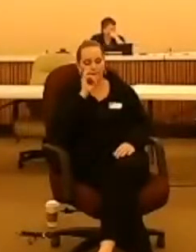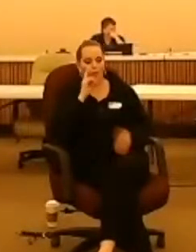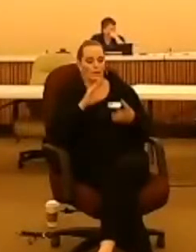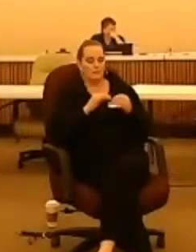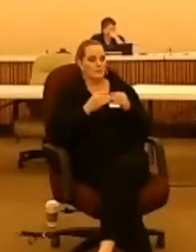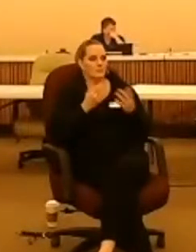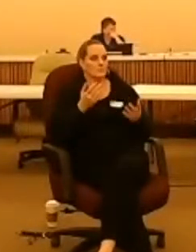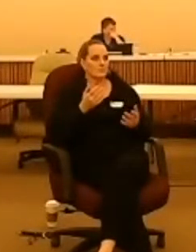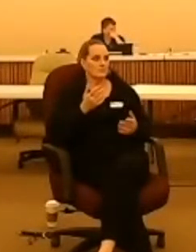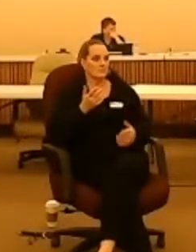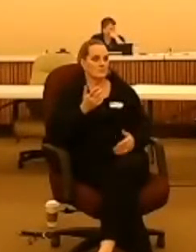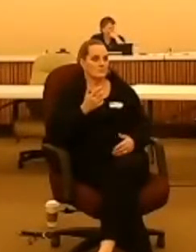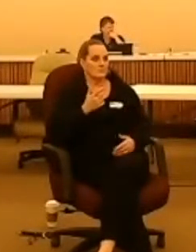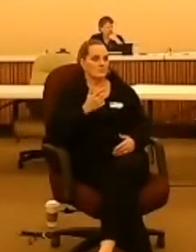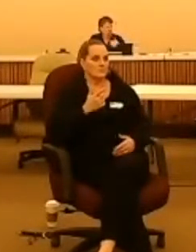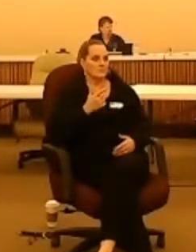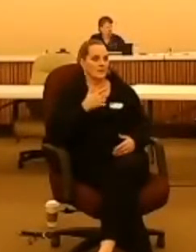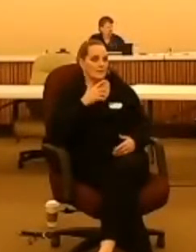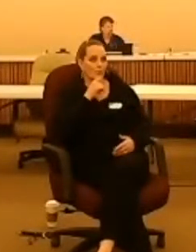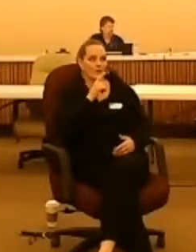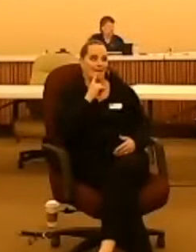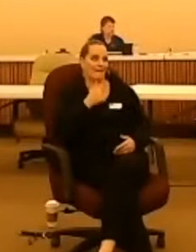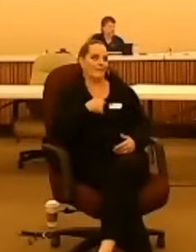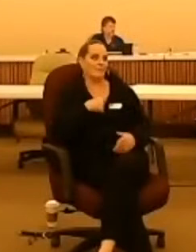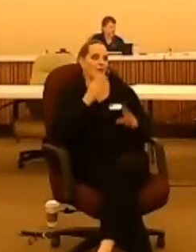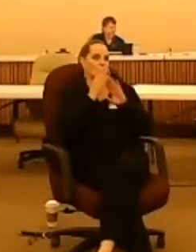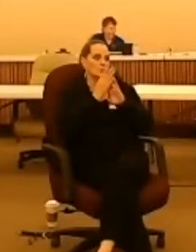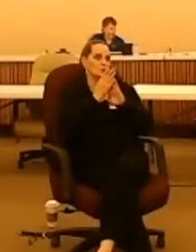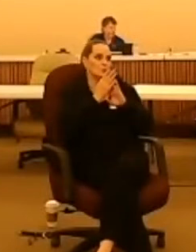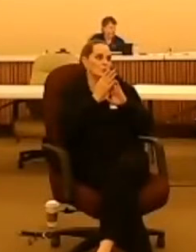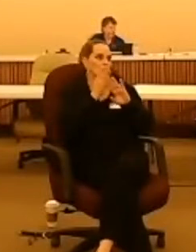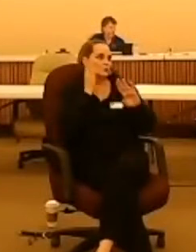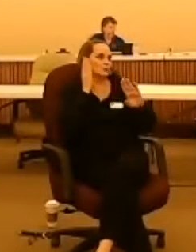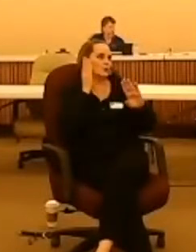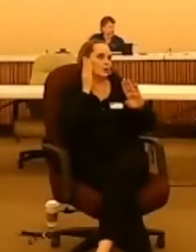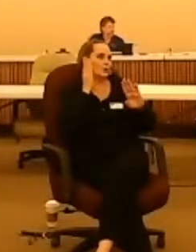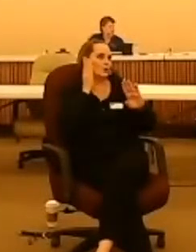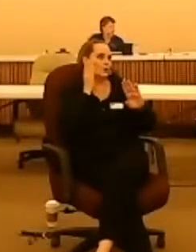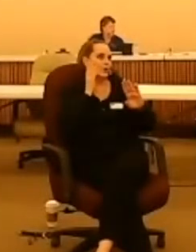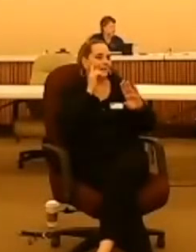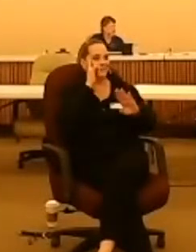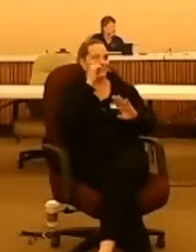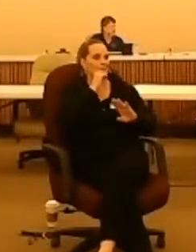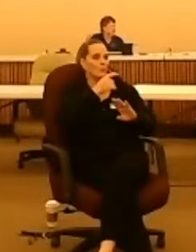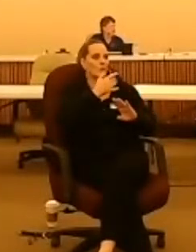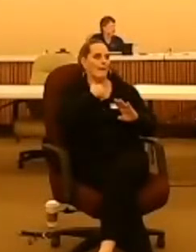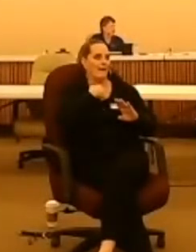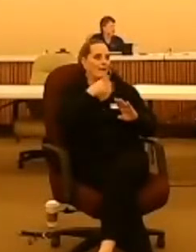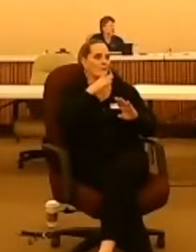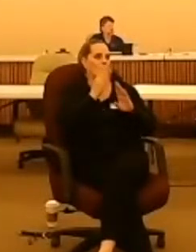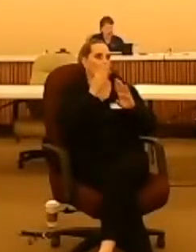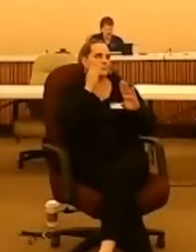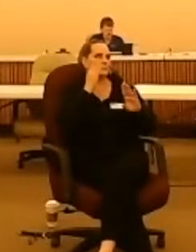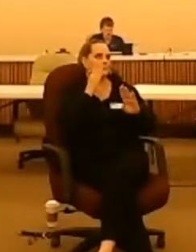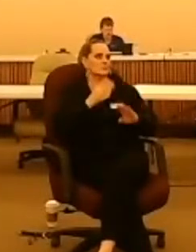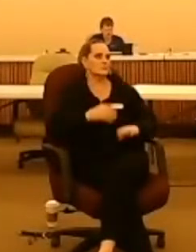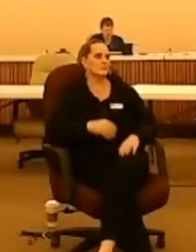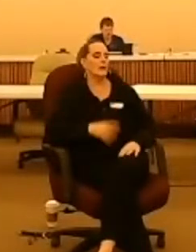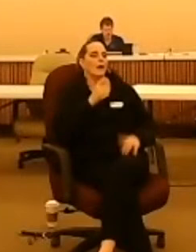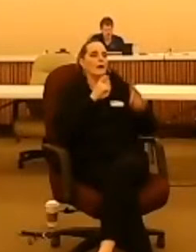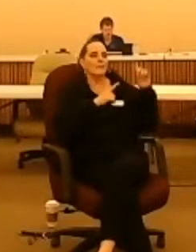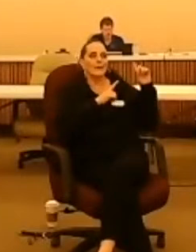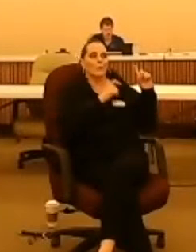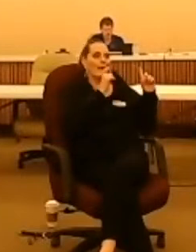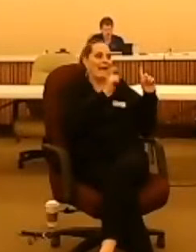I was under the impression they were gonna have a shuttle. And they are gonna have a shuttle, that's not the issue. But they don't have to have a shuttle. They don't have Right, to they have don't a